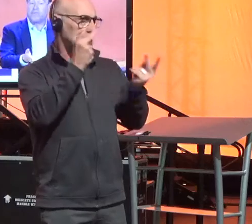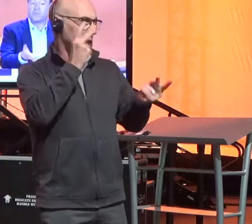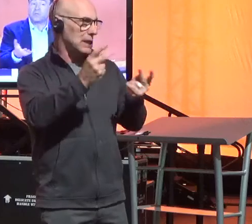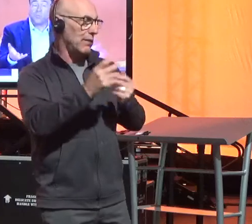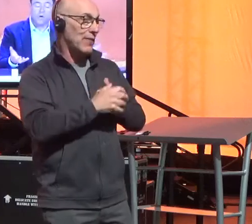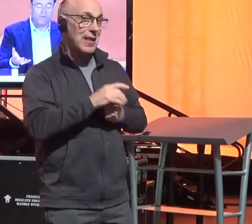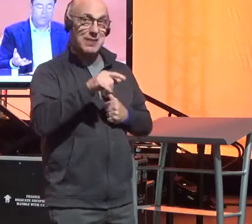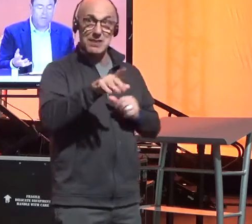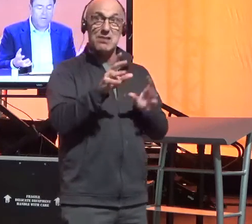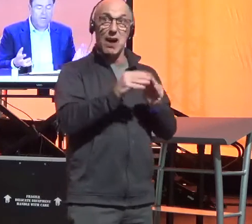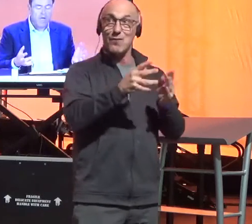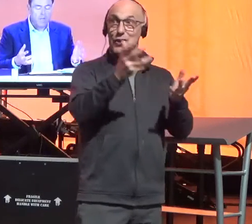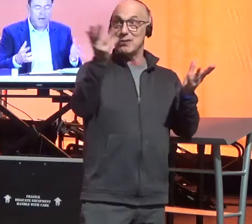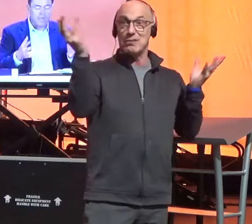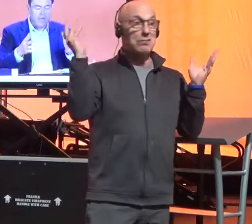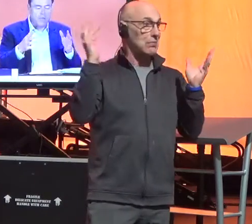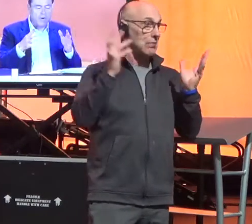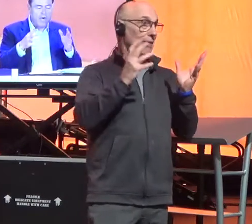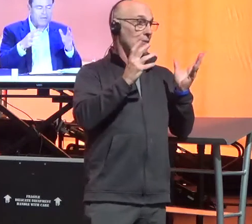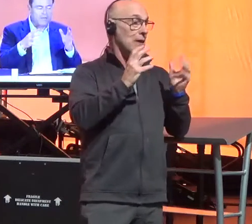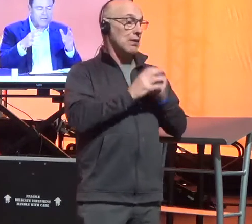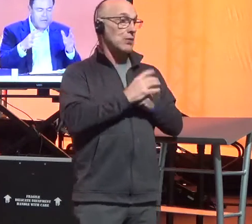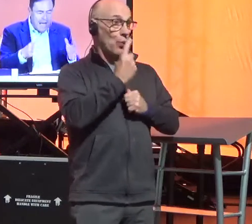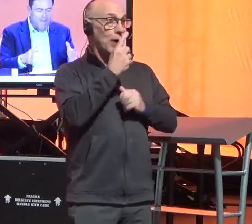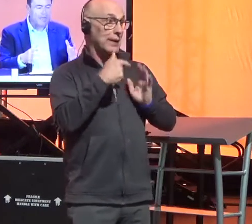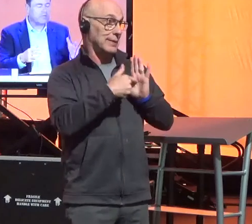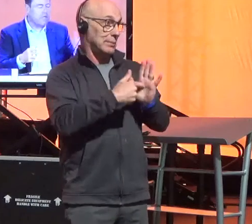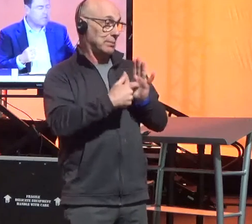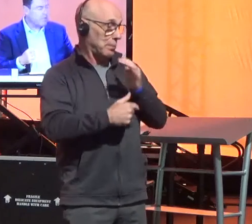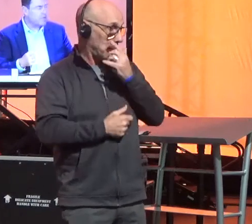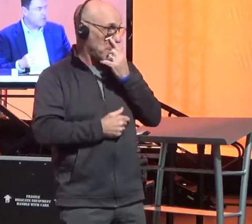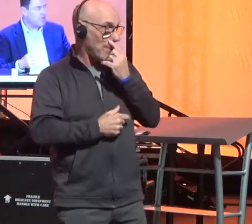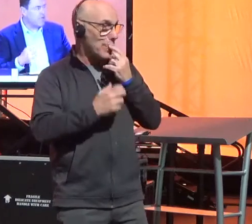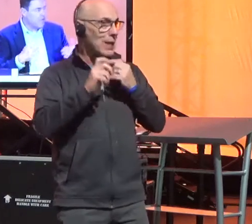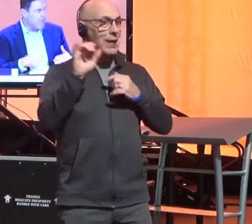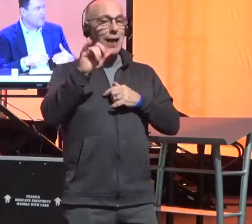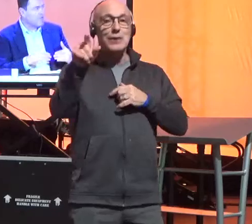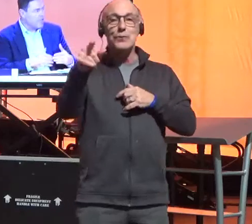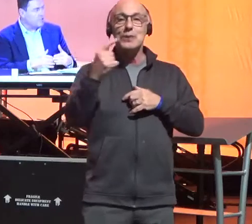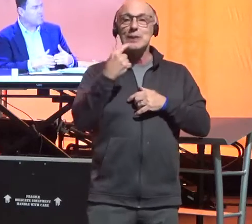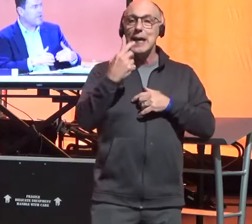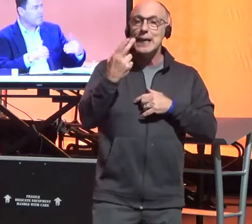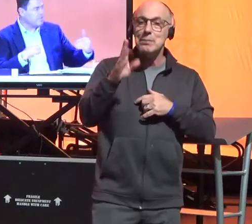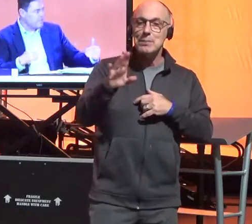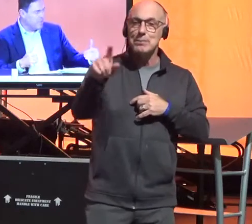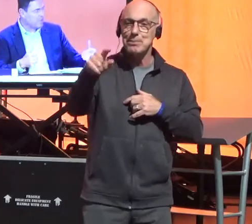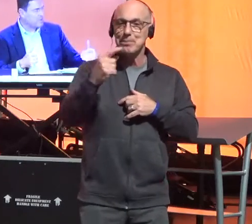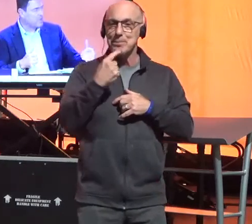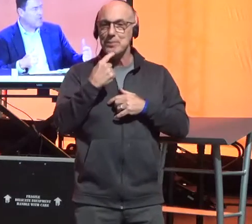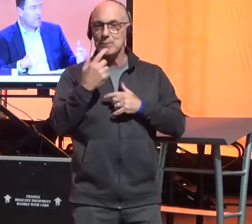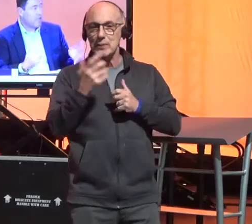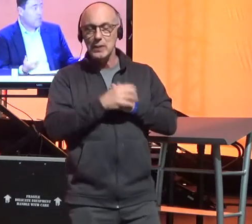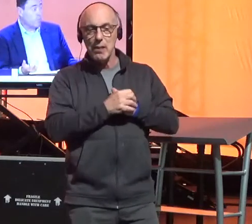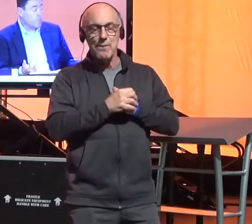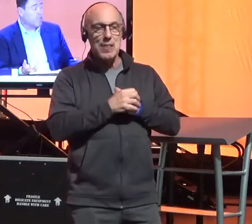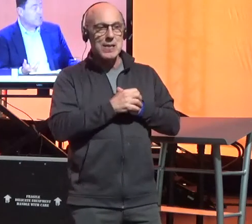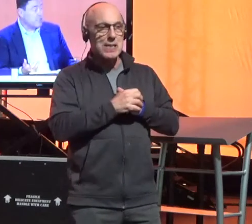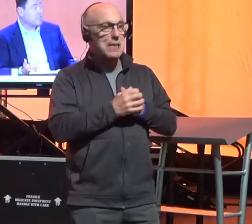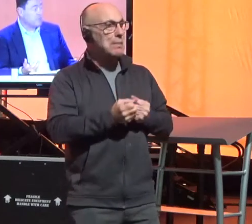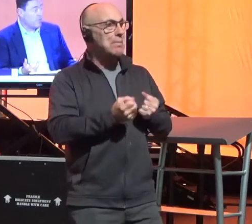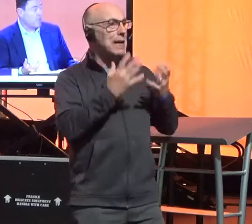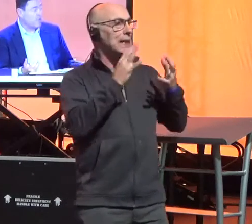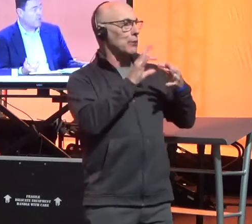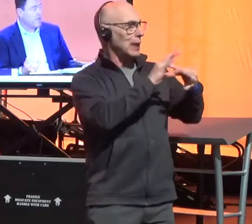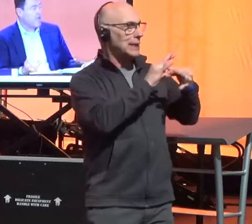this conference is one of them. But I think what has happened is, HB, as you're saying, a lot of relationships have been built that didn't